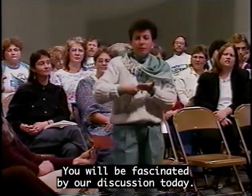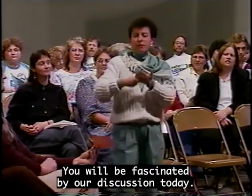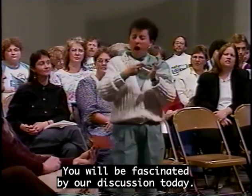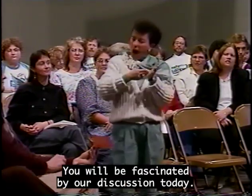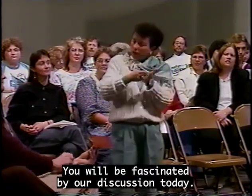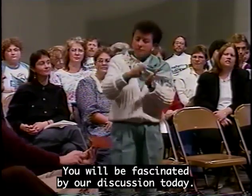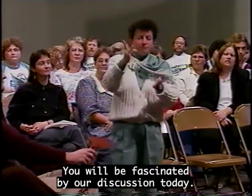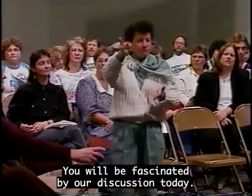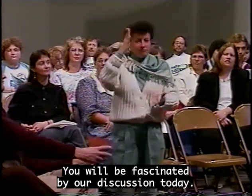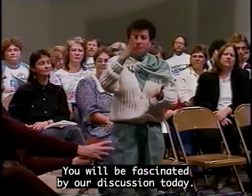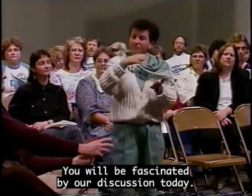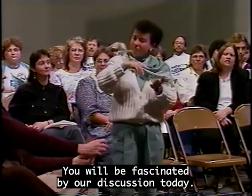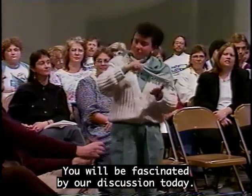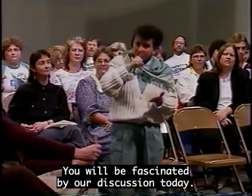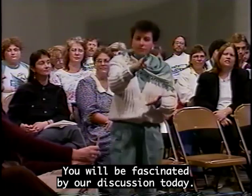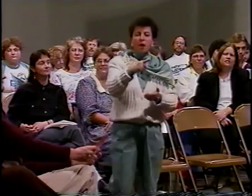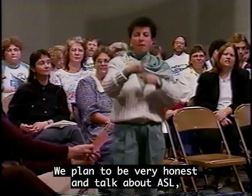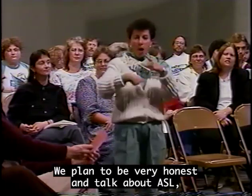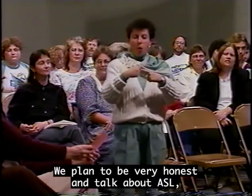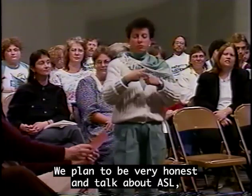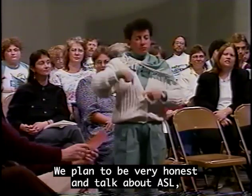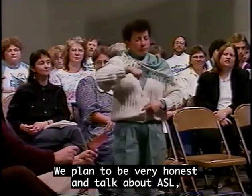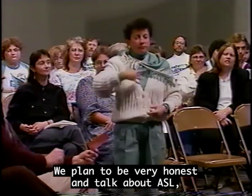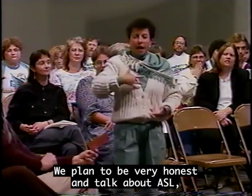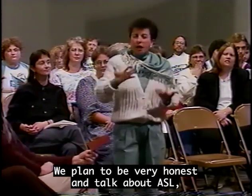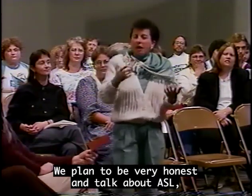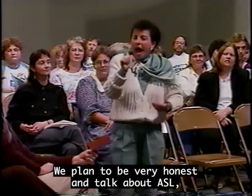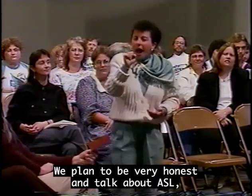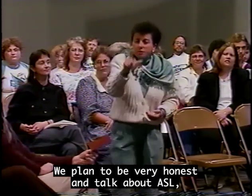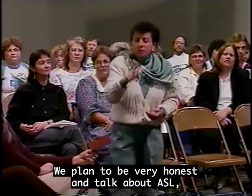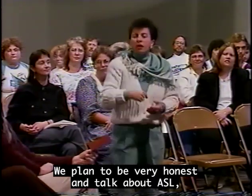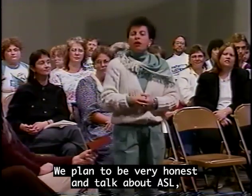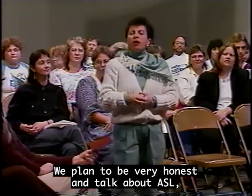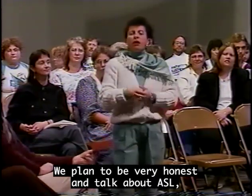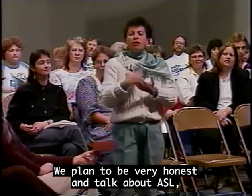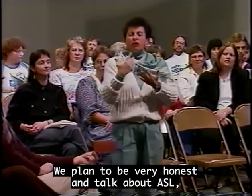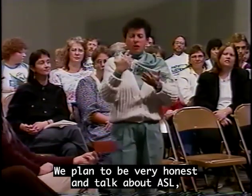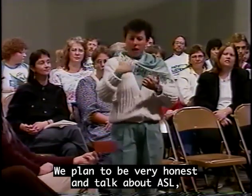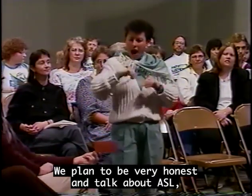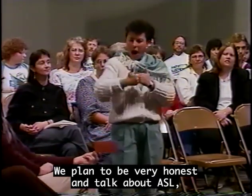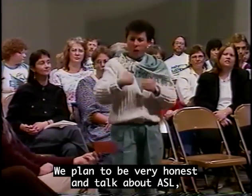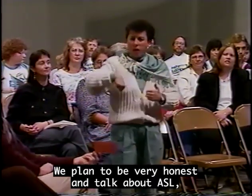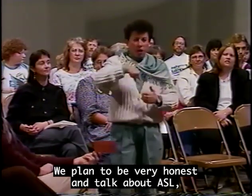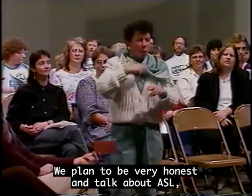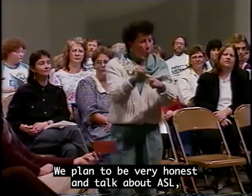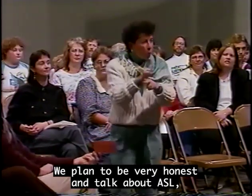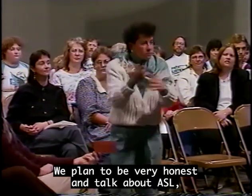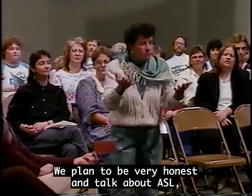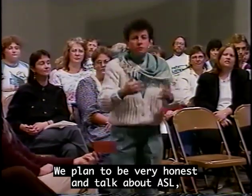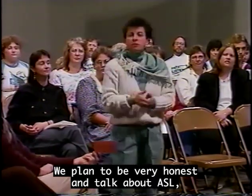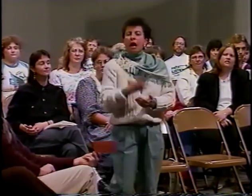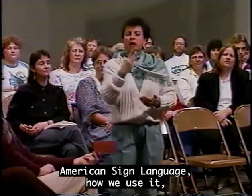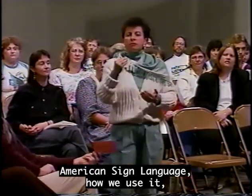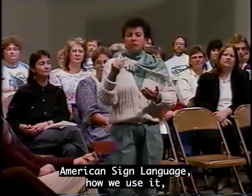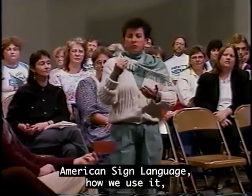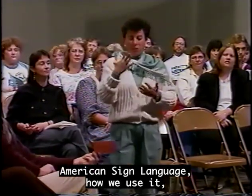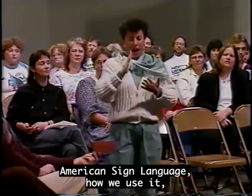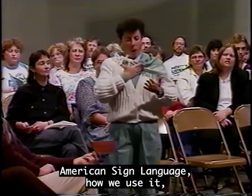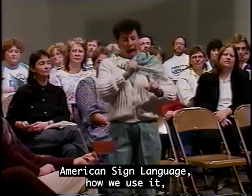by our discussion today. We plan to be very honest and talk about ASL, American Sign